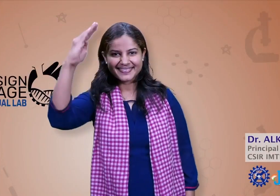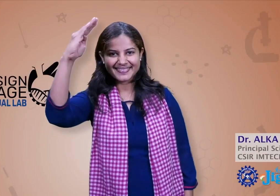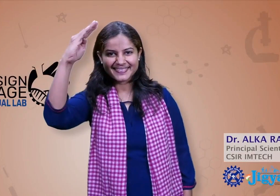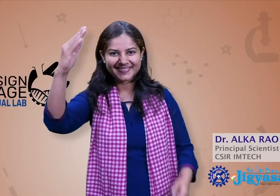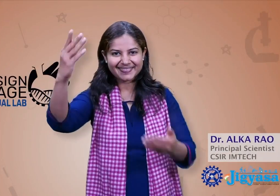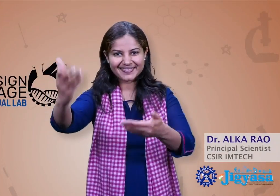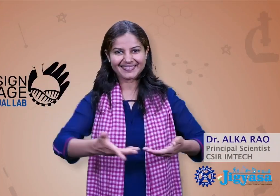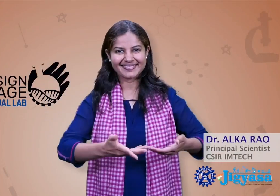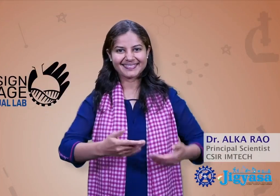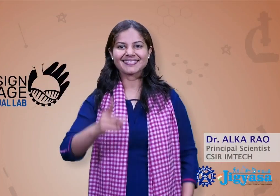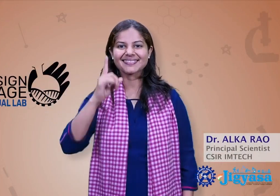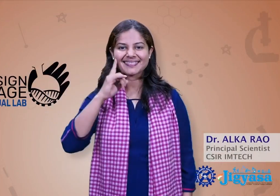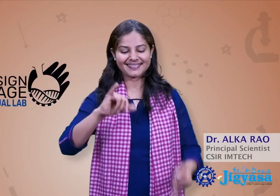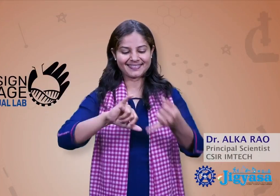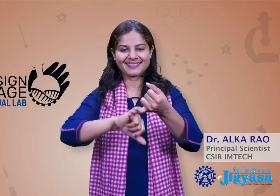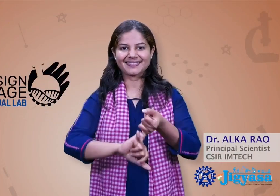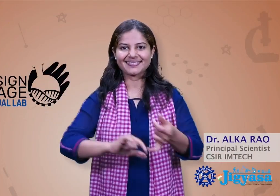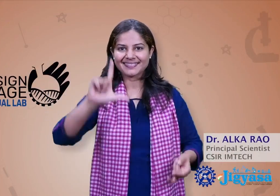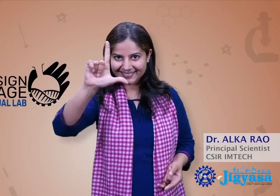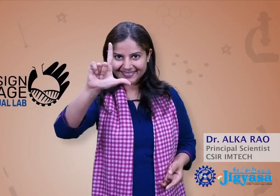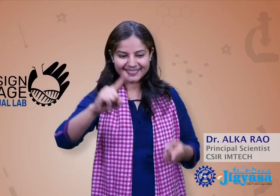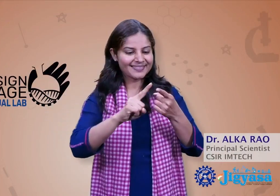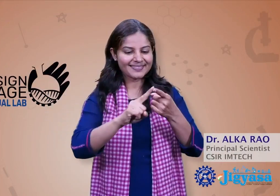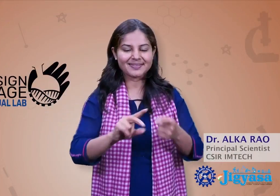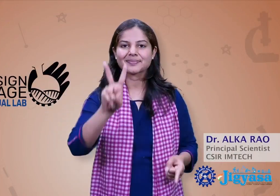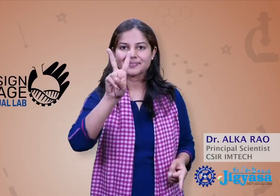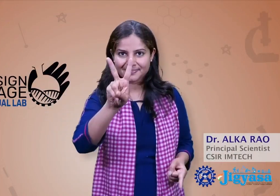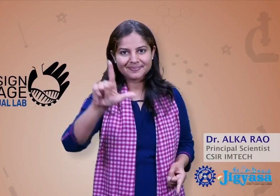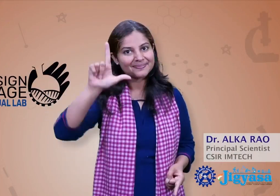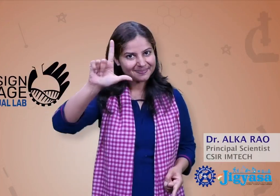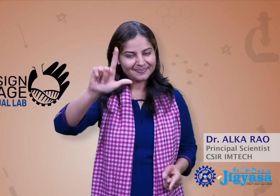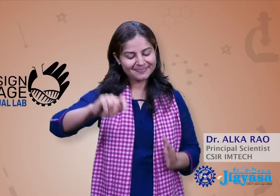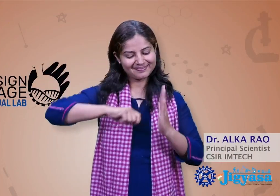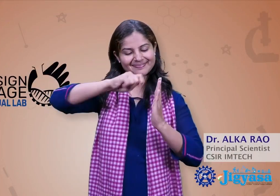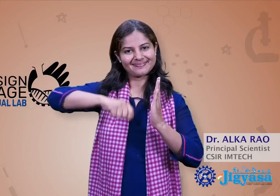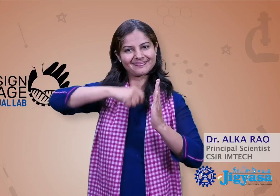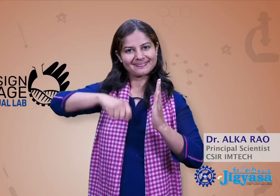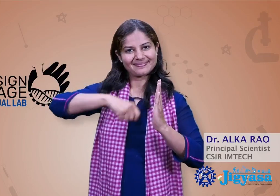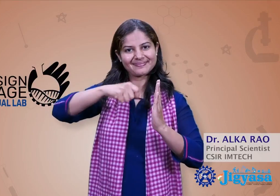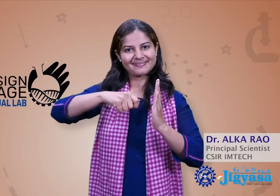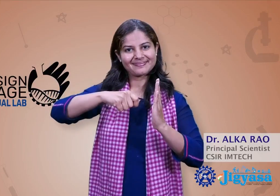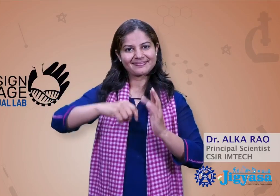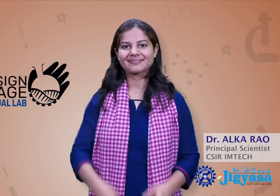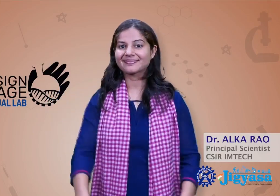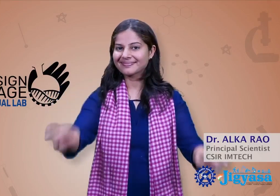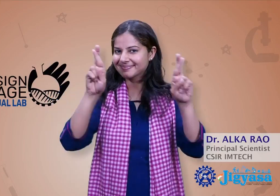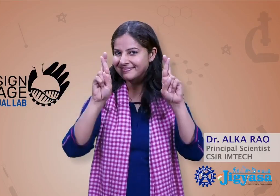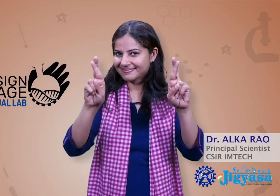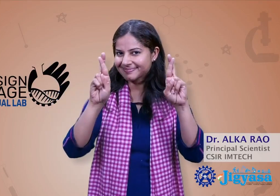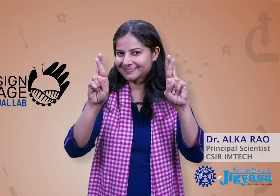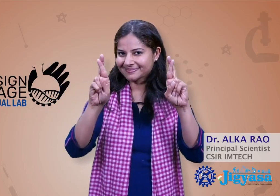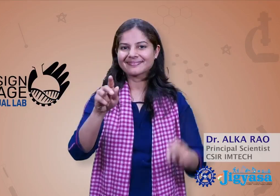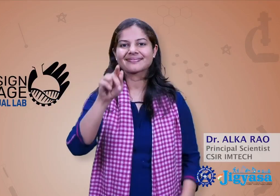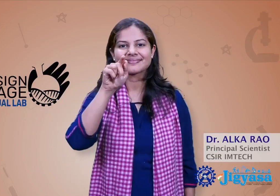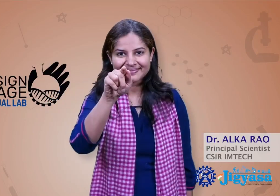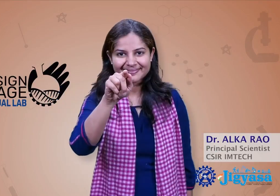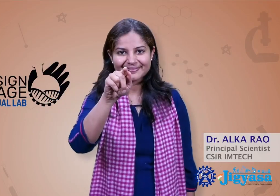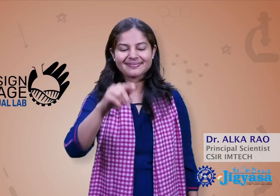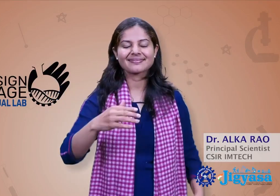Hello, we welcome you to the Indian Sign Language enabled virtual lab of CSIR Jigyasa. We